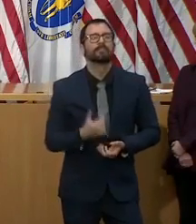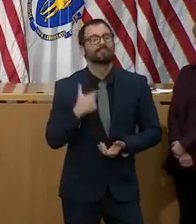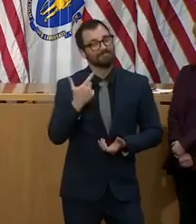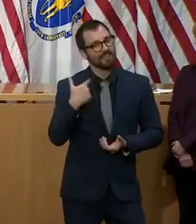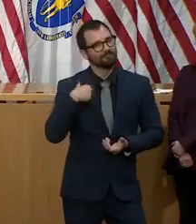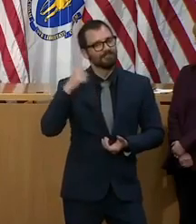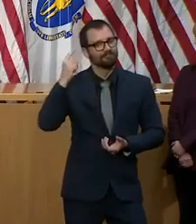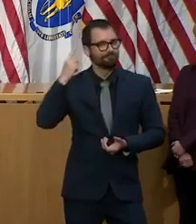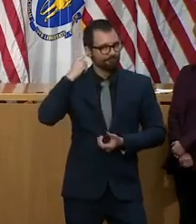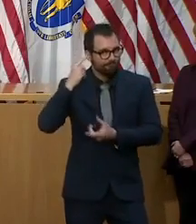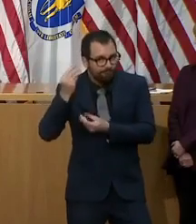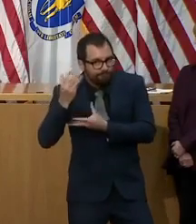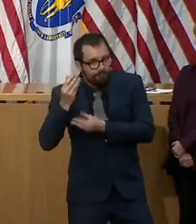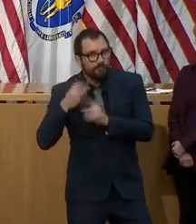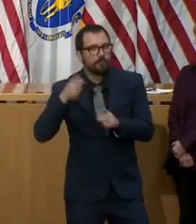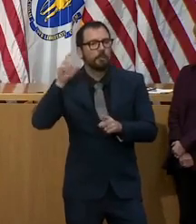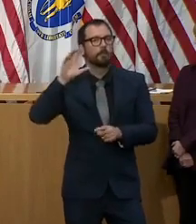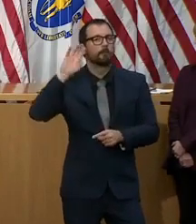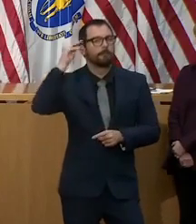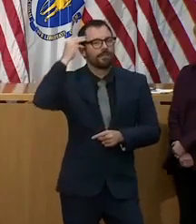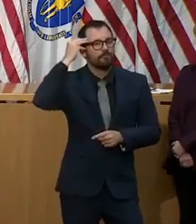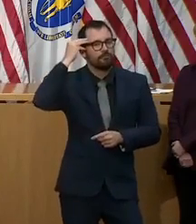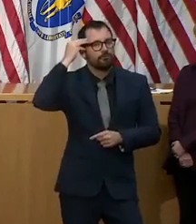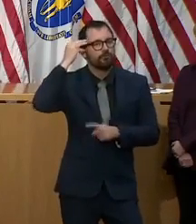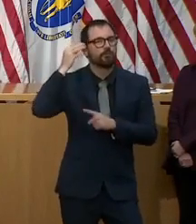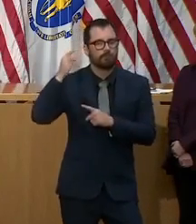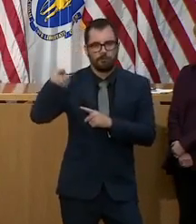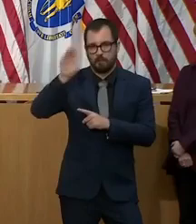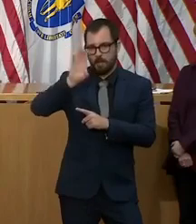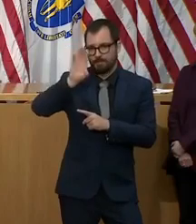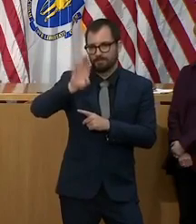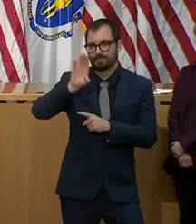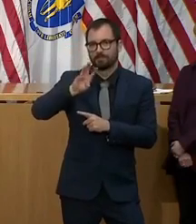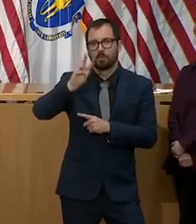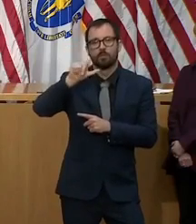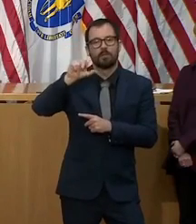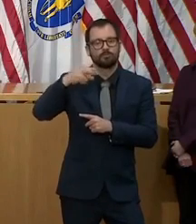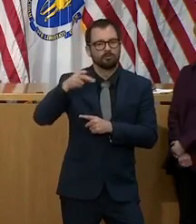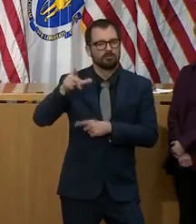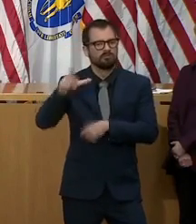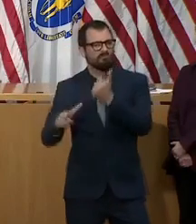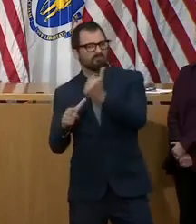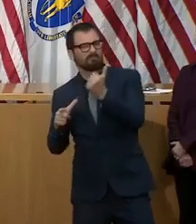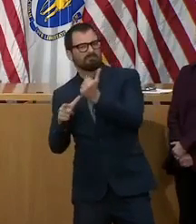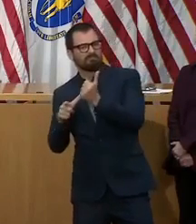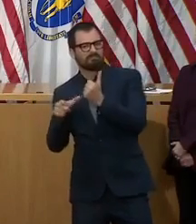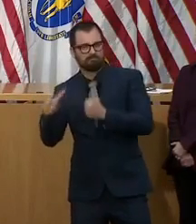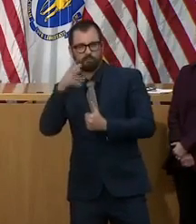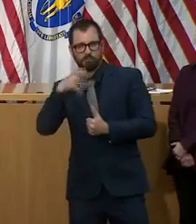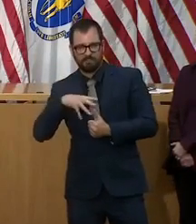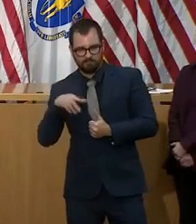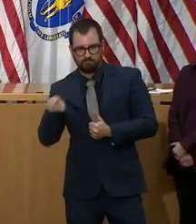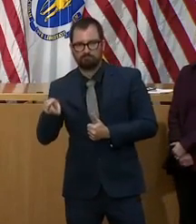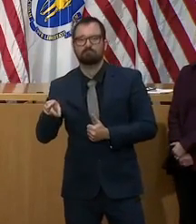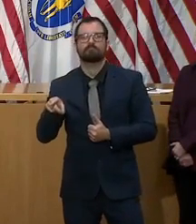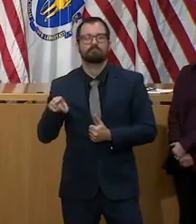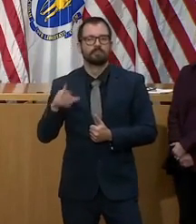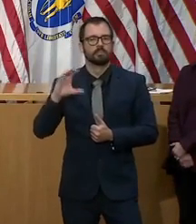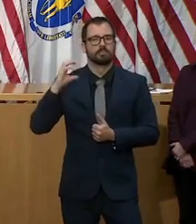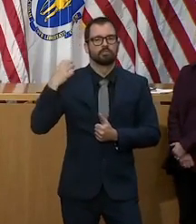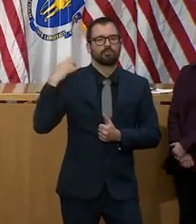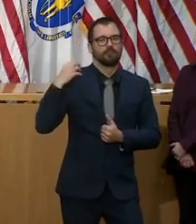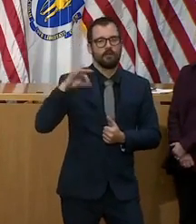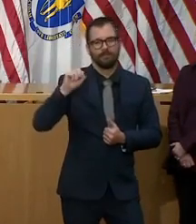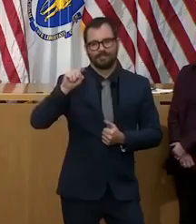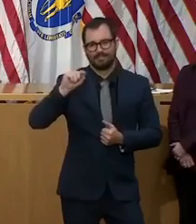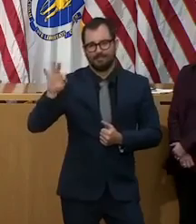staff, Catherine Burton, to step up and serve as part of this effort. We have a wide range of industry experts,